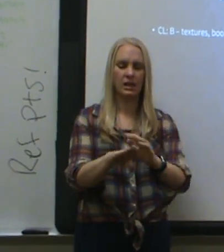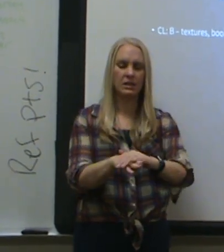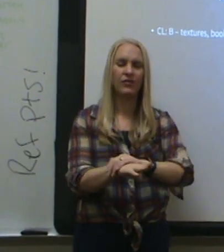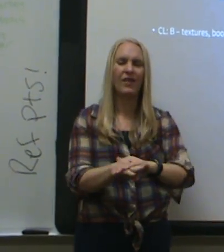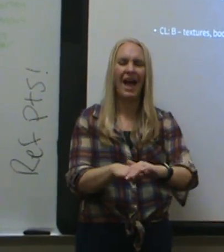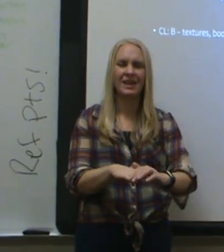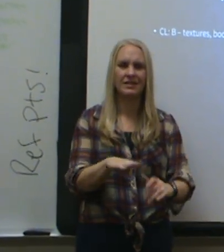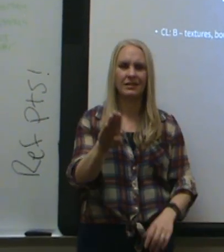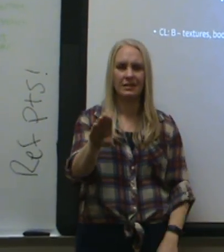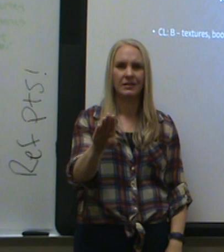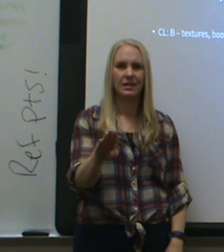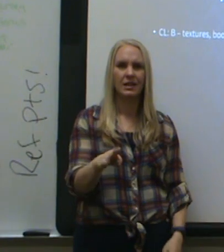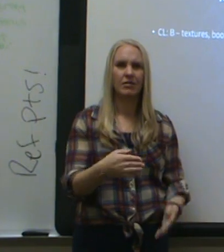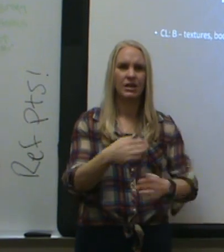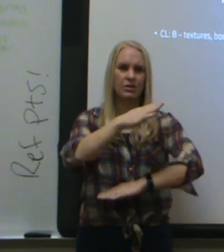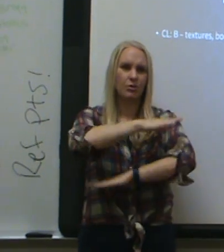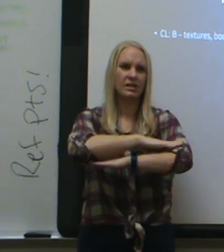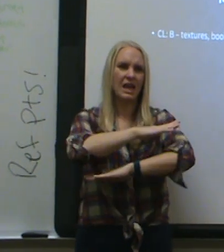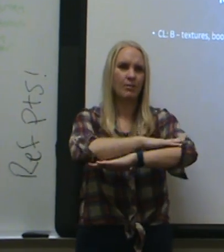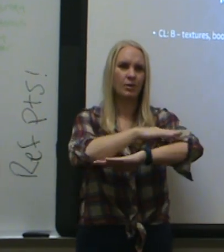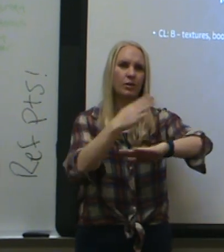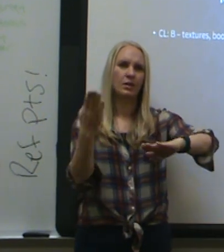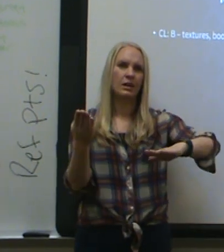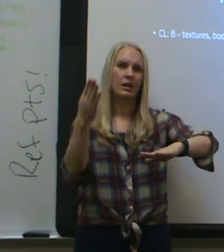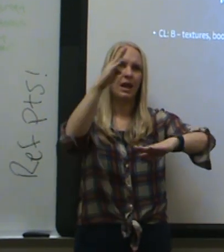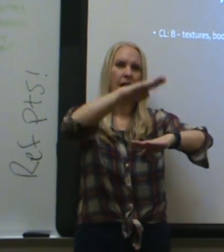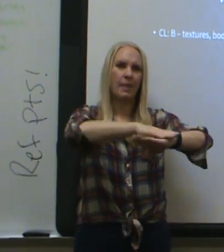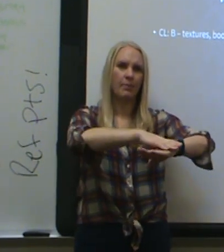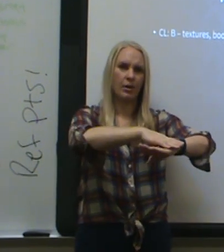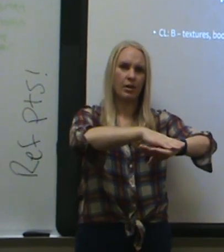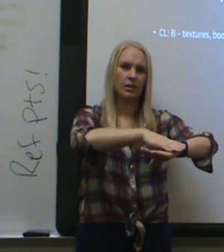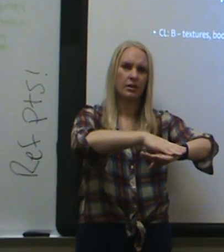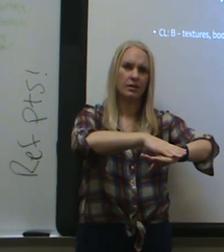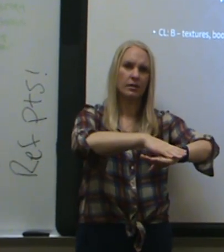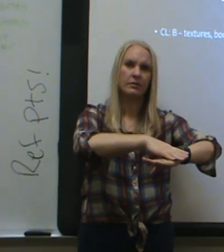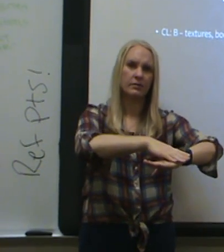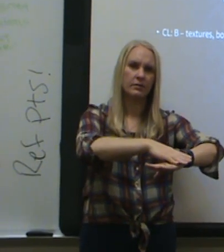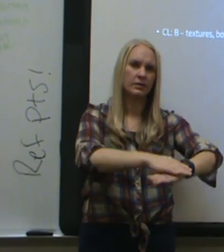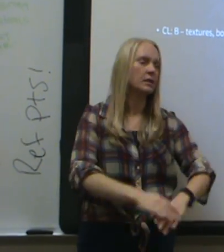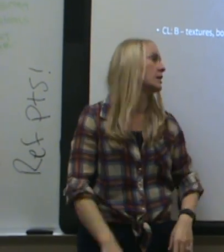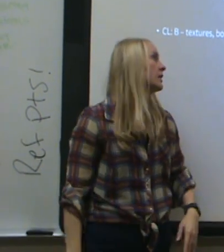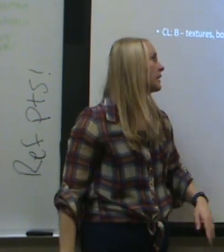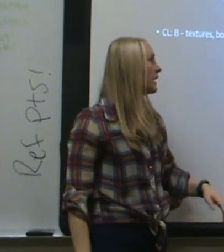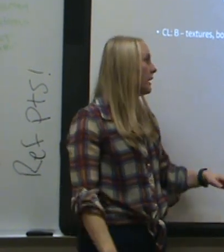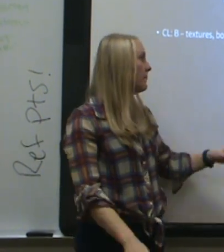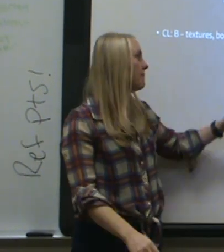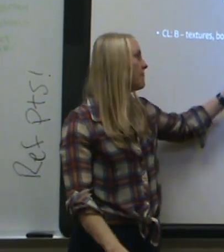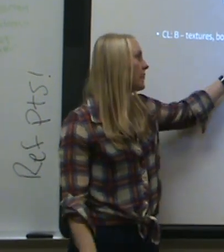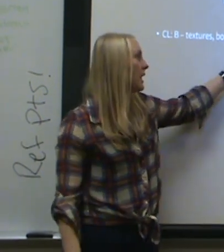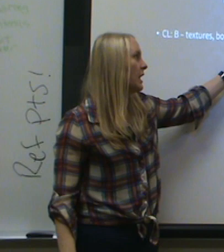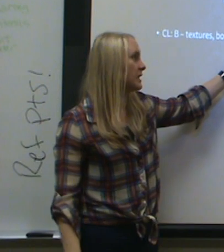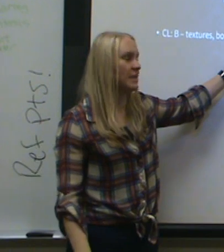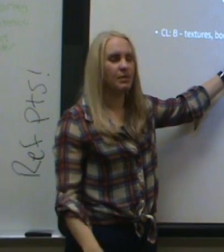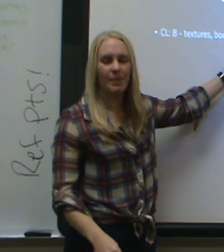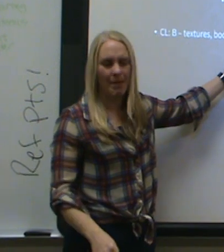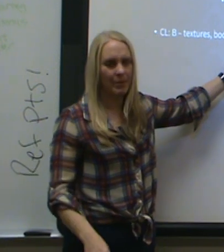It's flat, right? So the table and the book. Okay? Same with